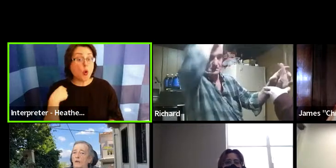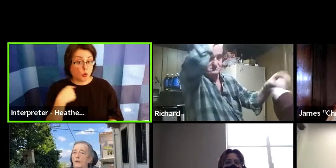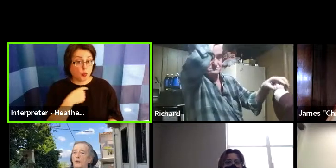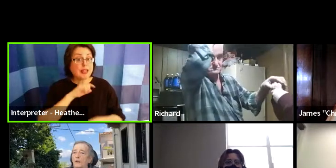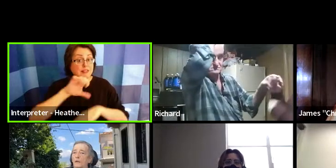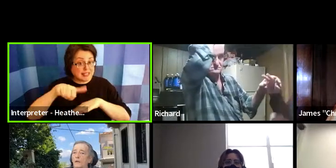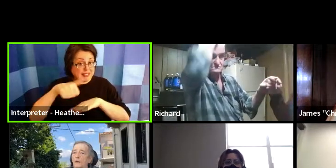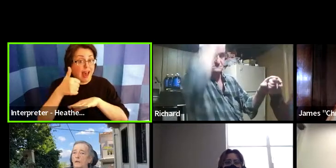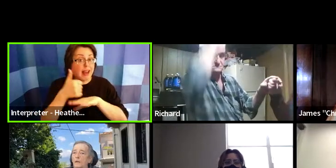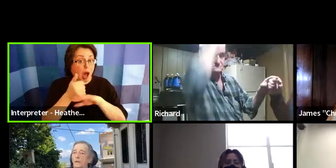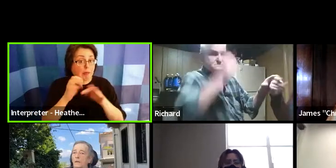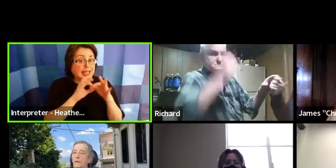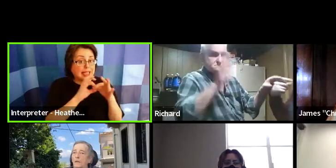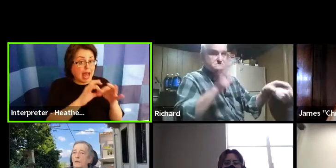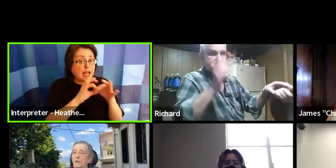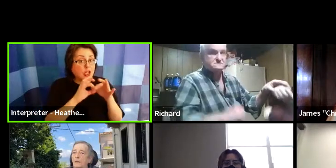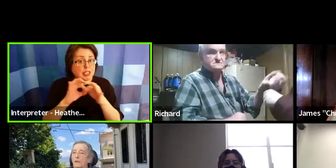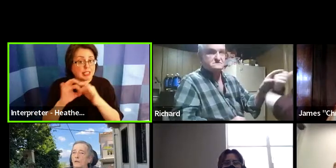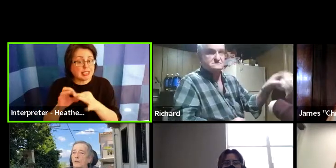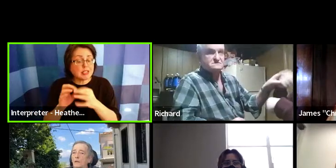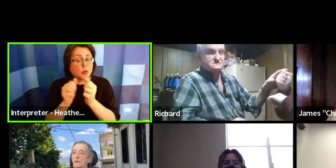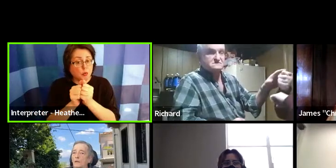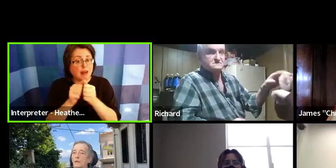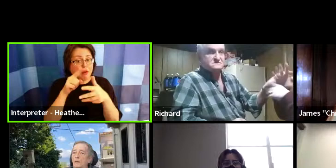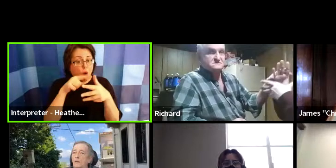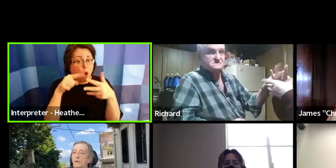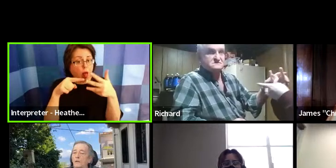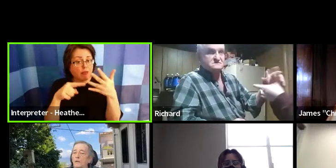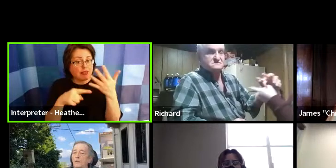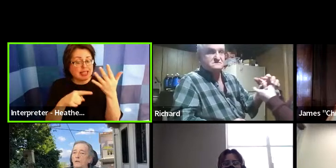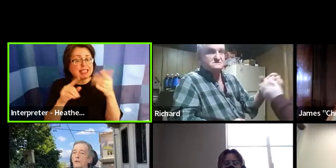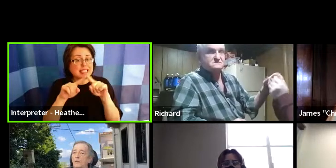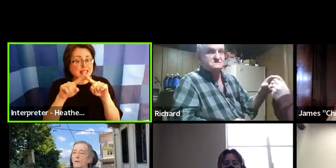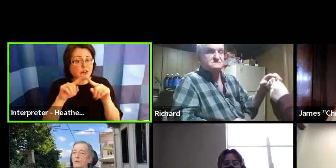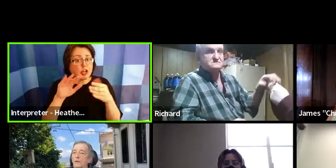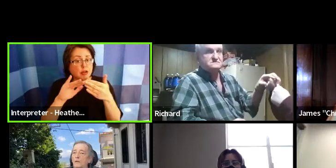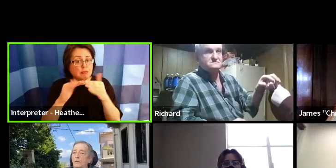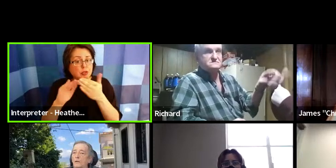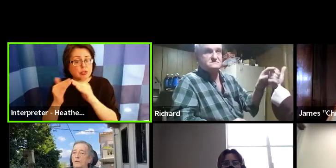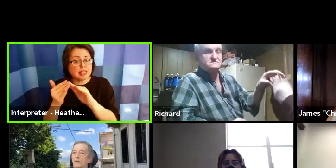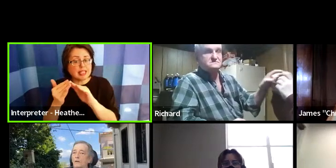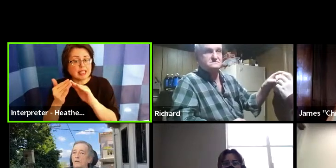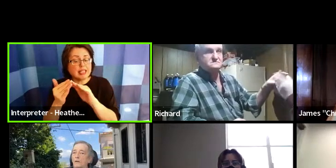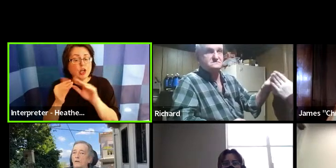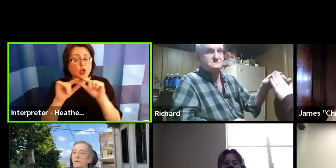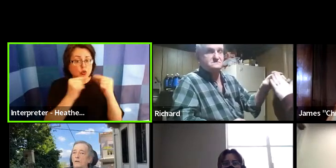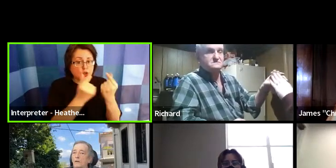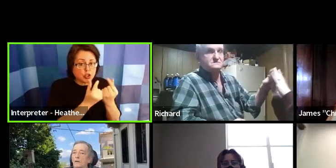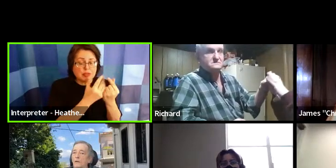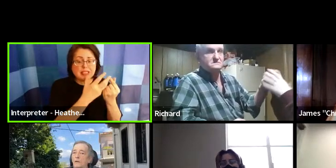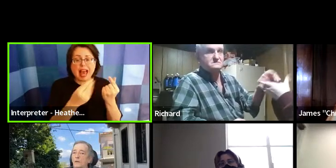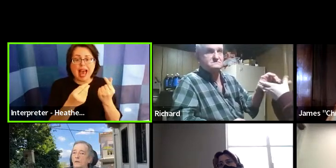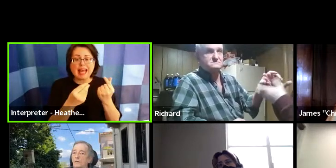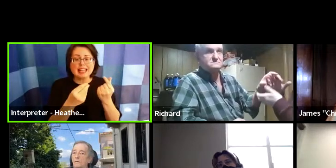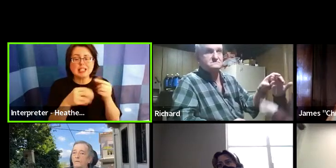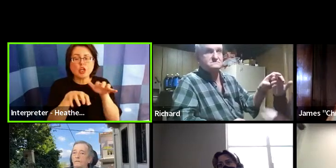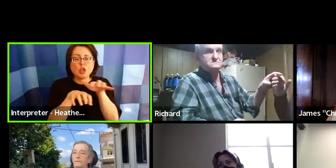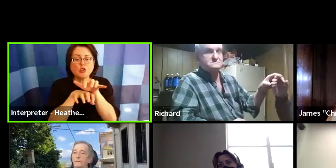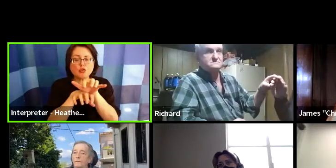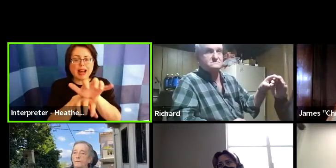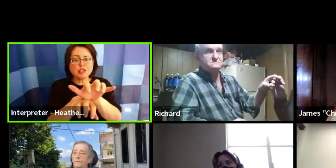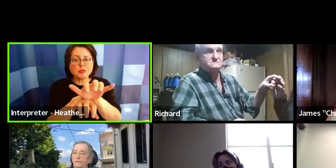of connections with all of the kind of community groups and grass tops throughout the city for